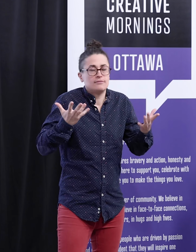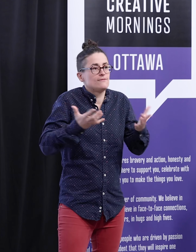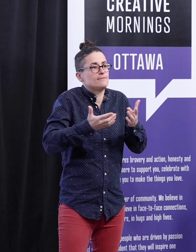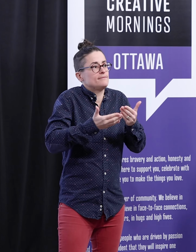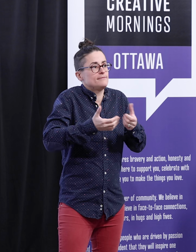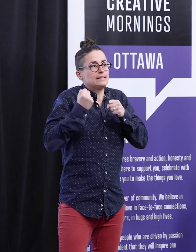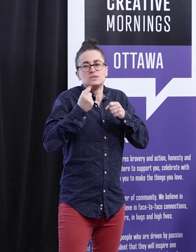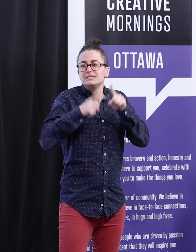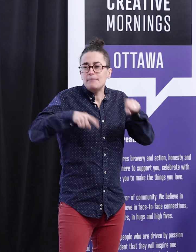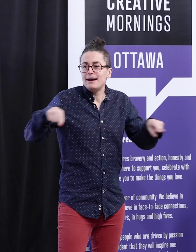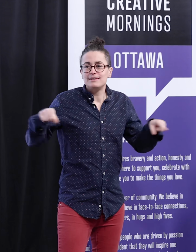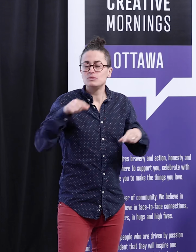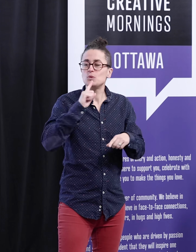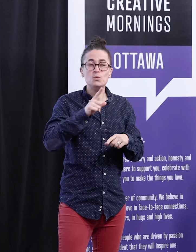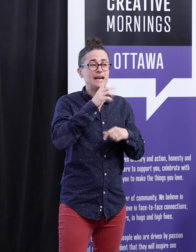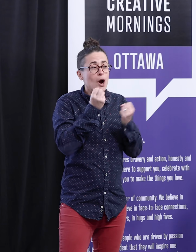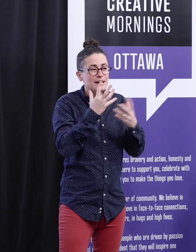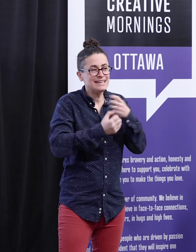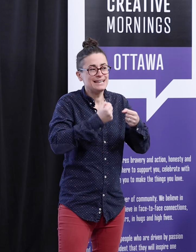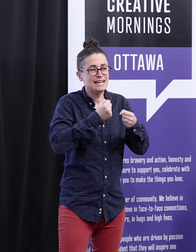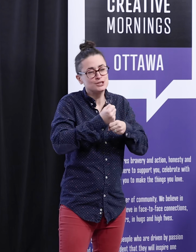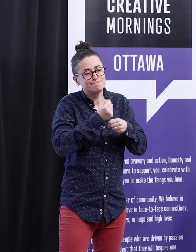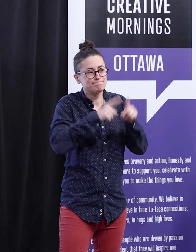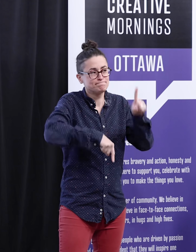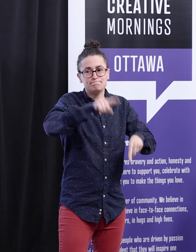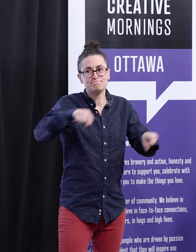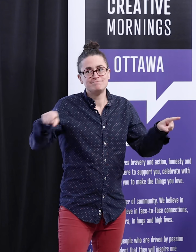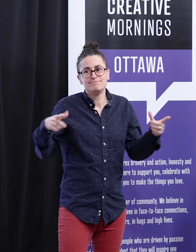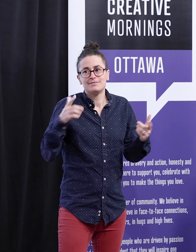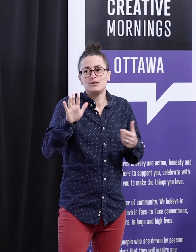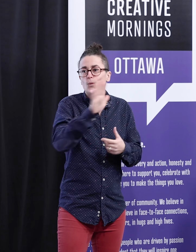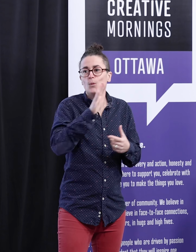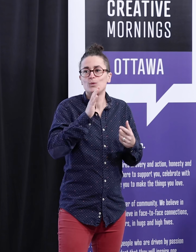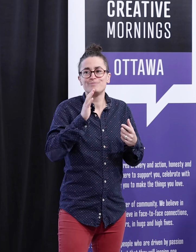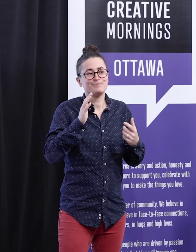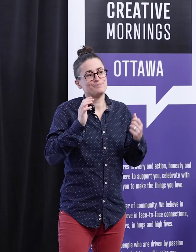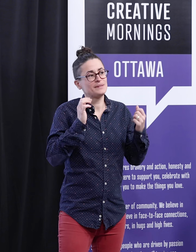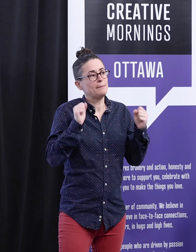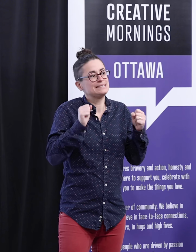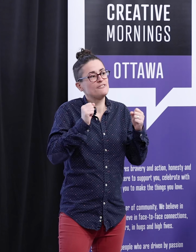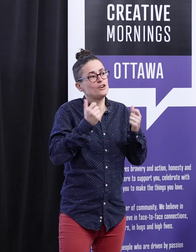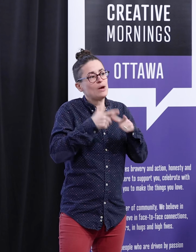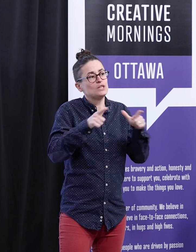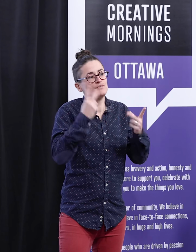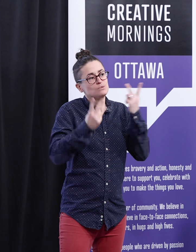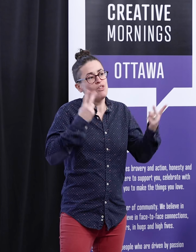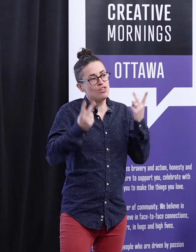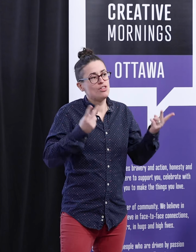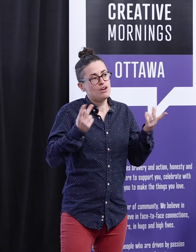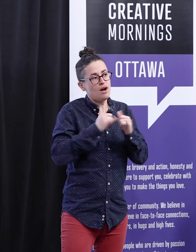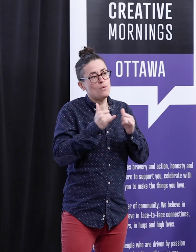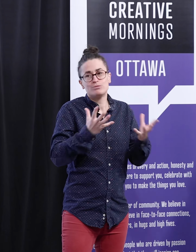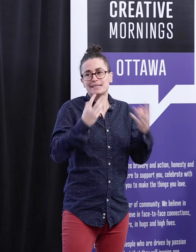immersed in that culture every day, it took me about a year to really you know, get a good grasp on the